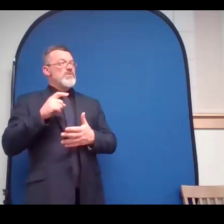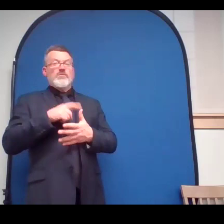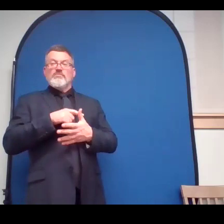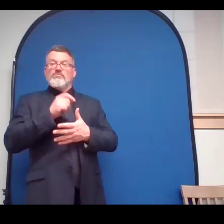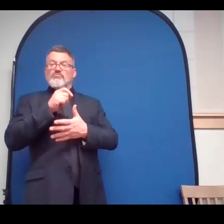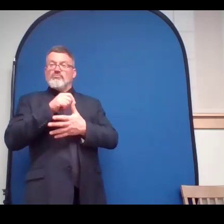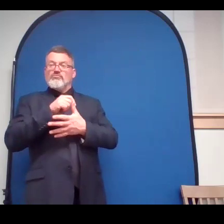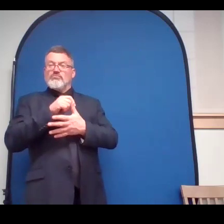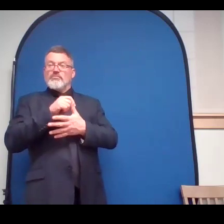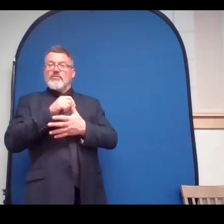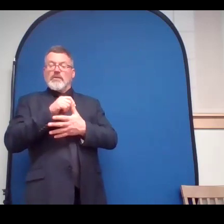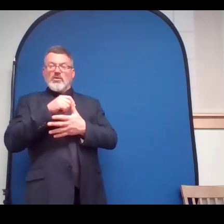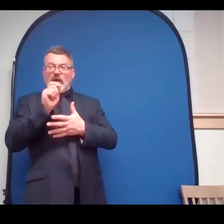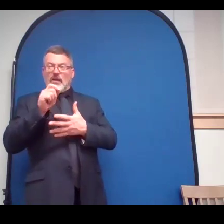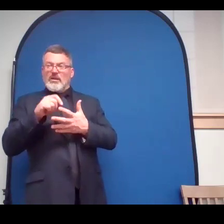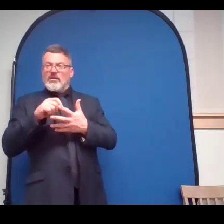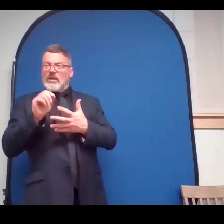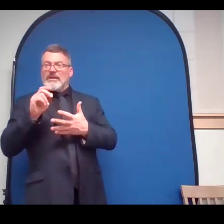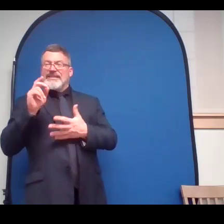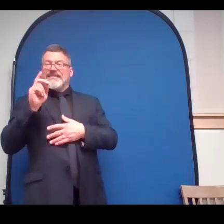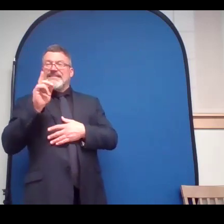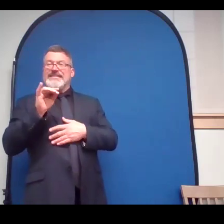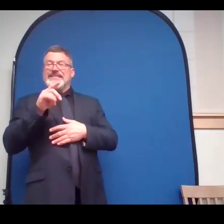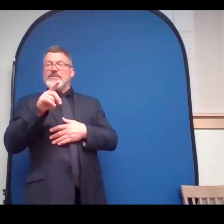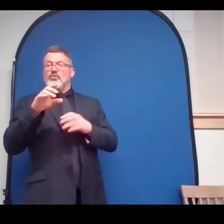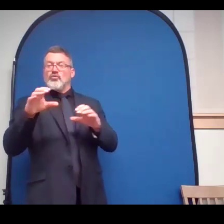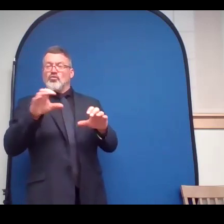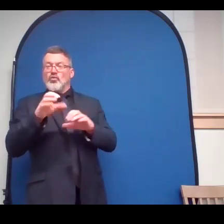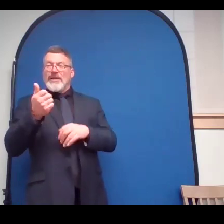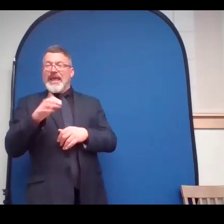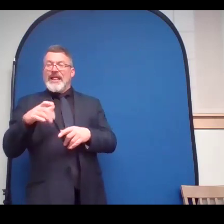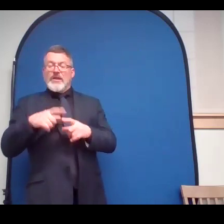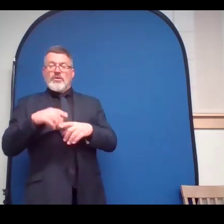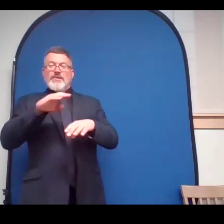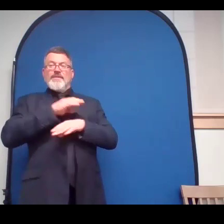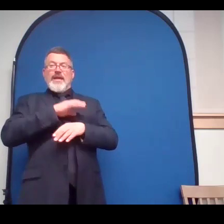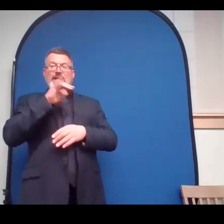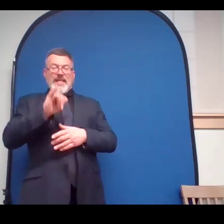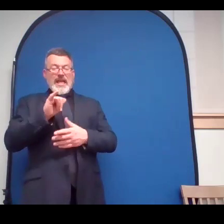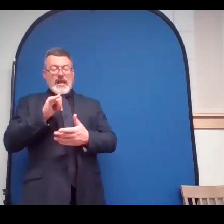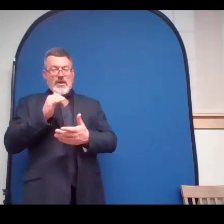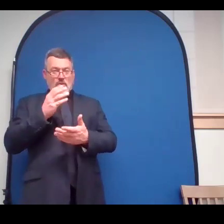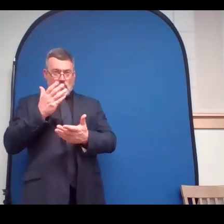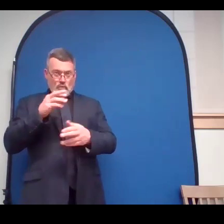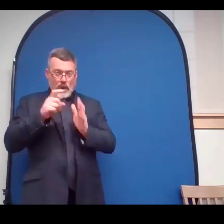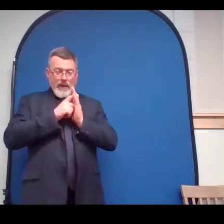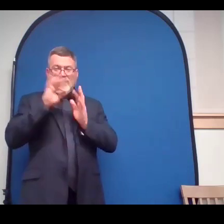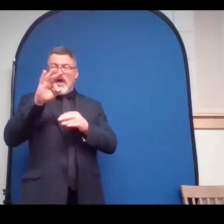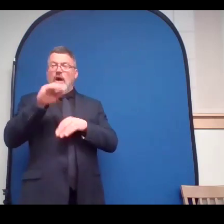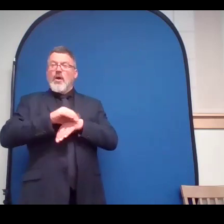you do anything to fulfill this recommendation? The encourage the service member?